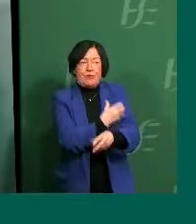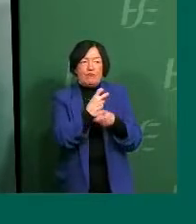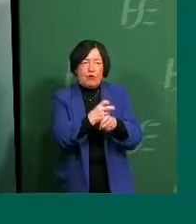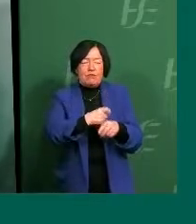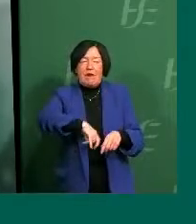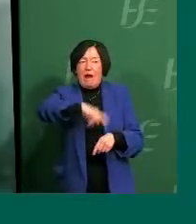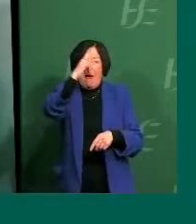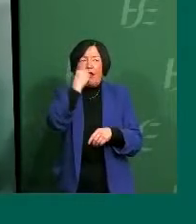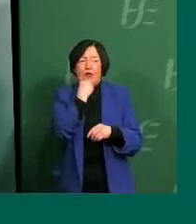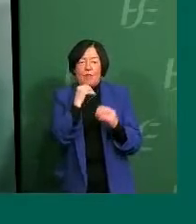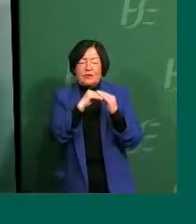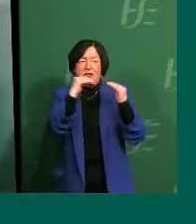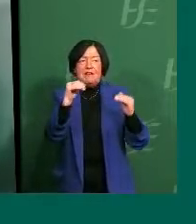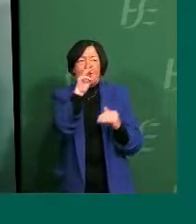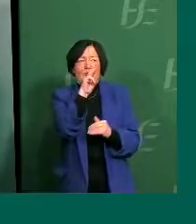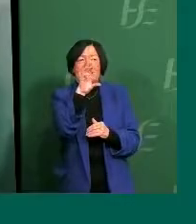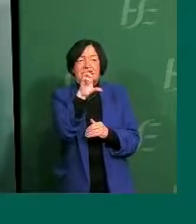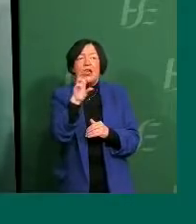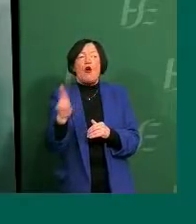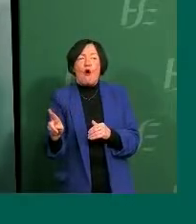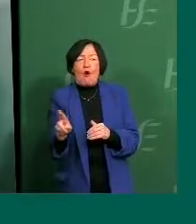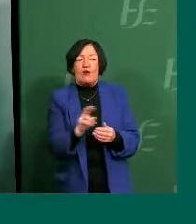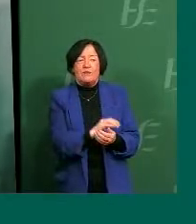very high levels for PCR.